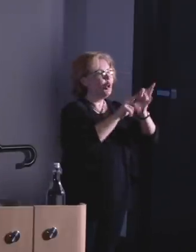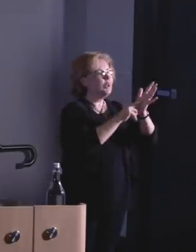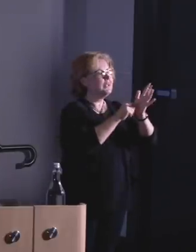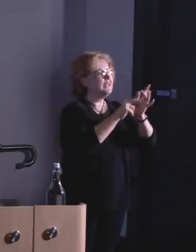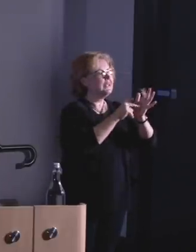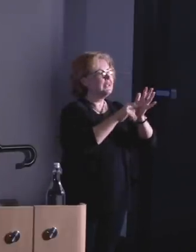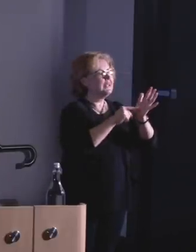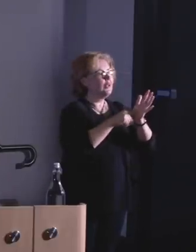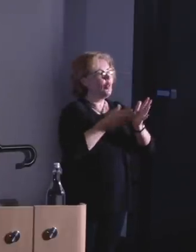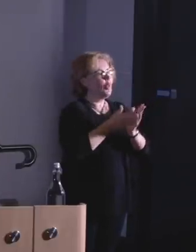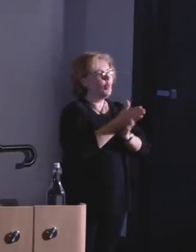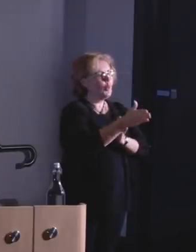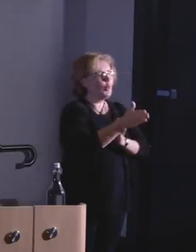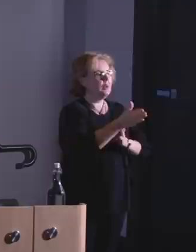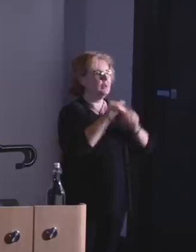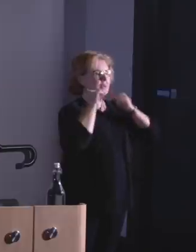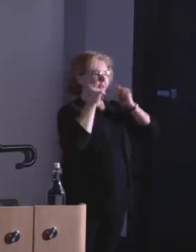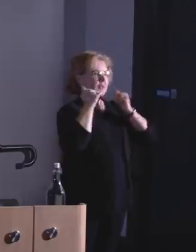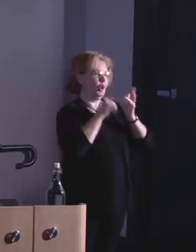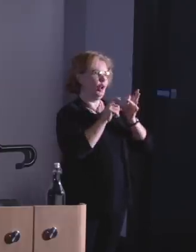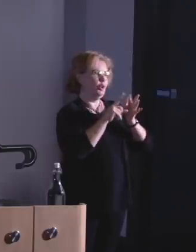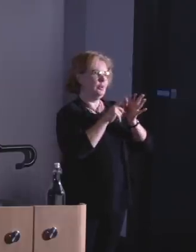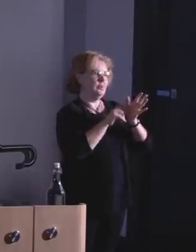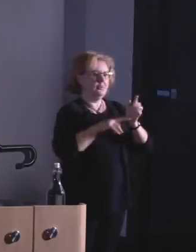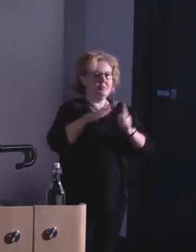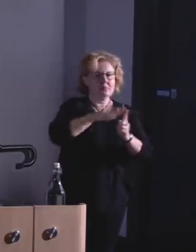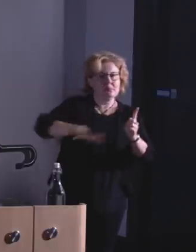we recognize the role of